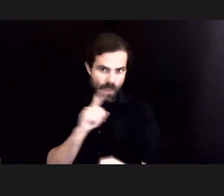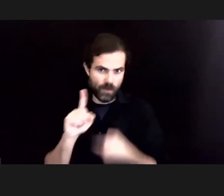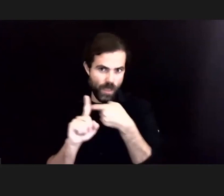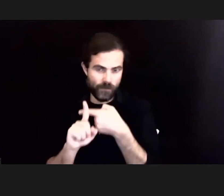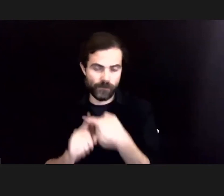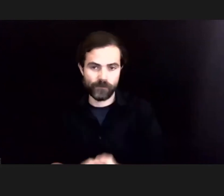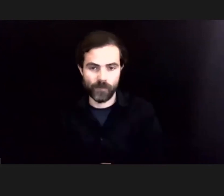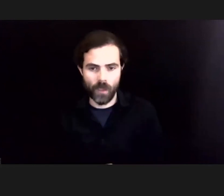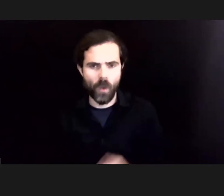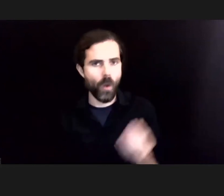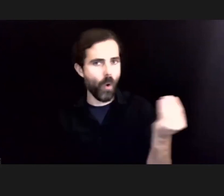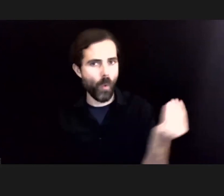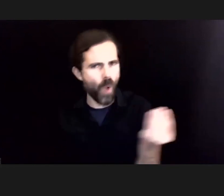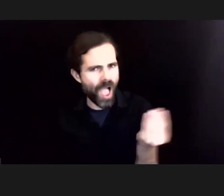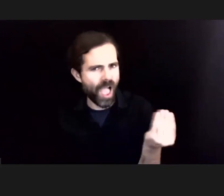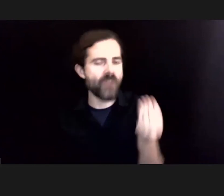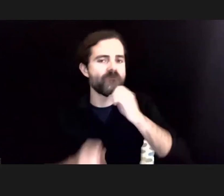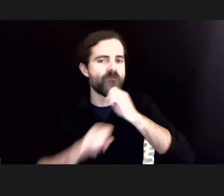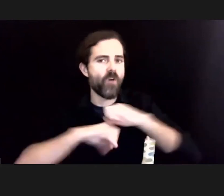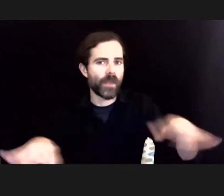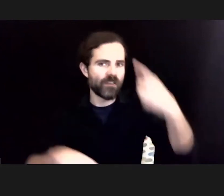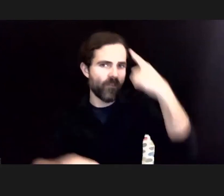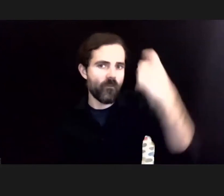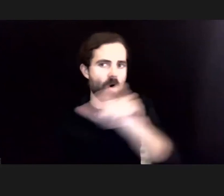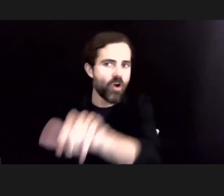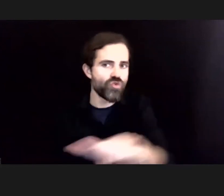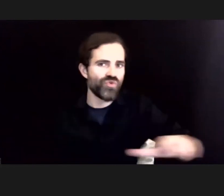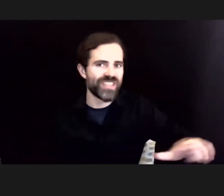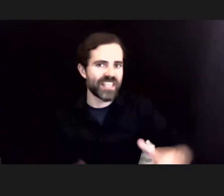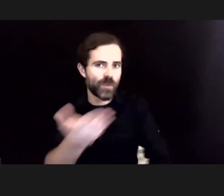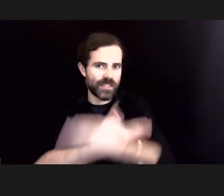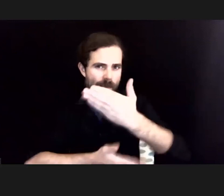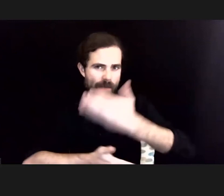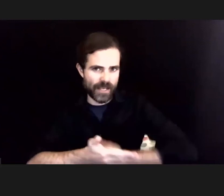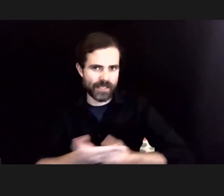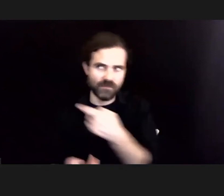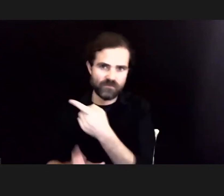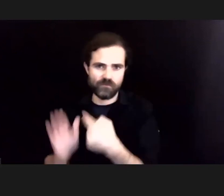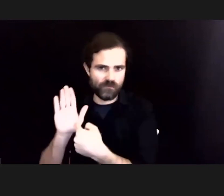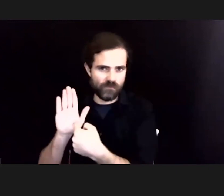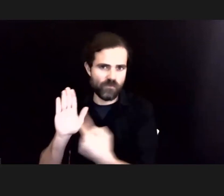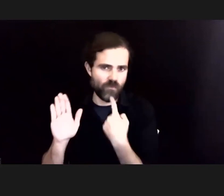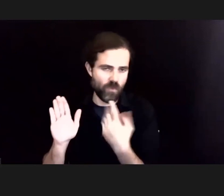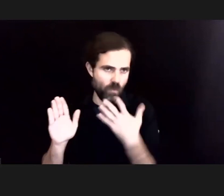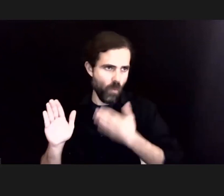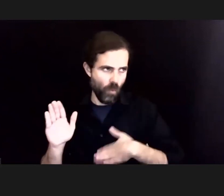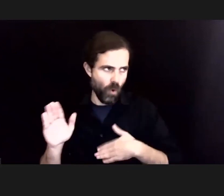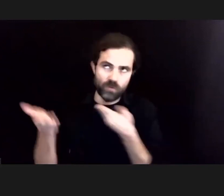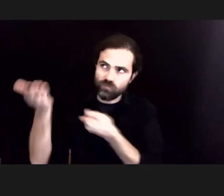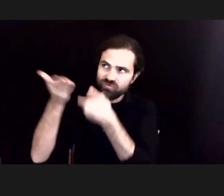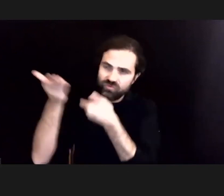information for users with disabilities, for persons with disabilities. And I believe having the accessibility